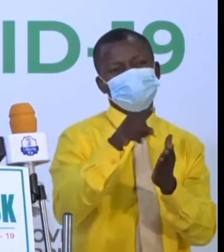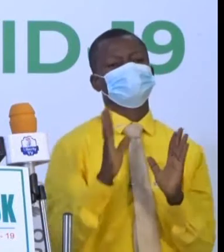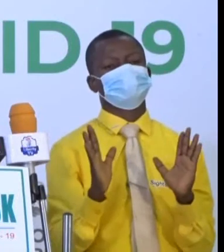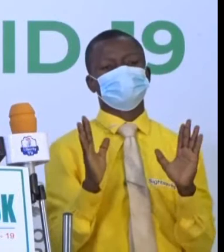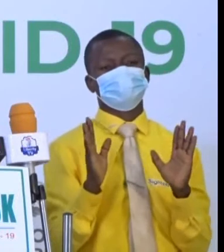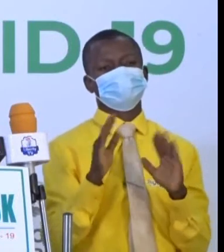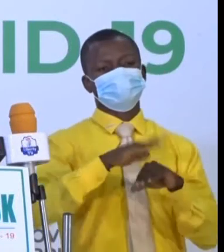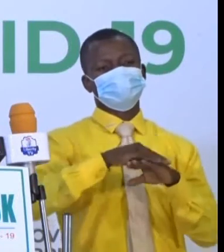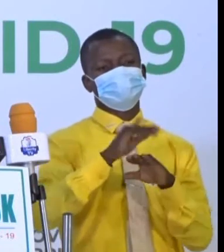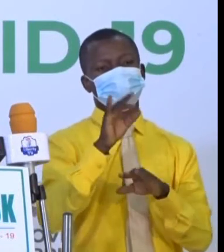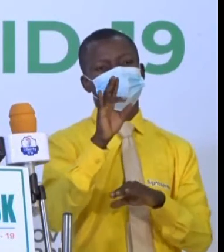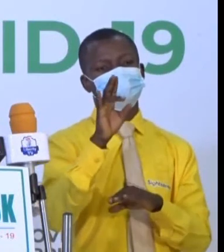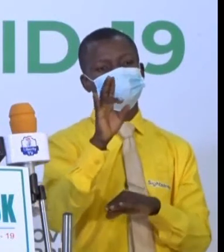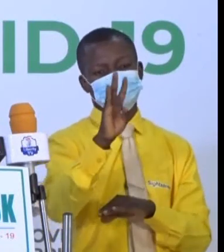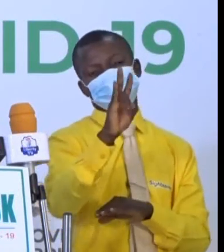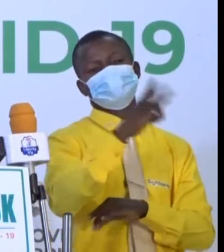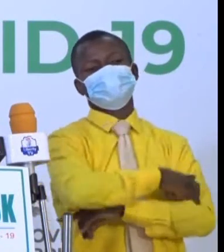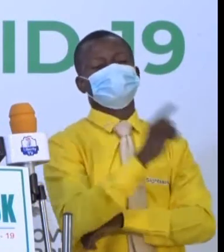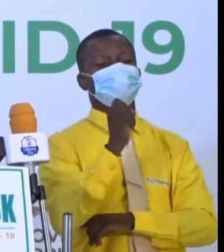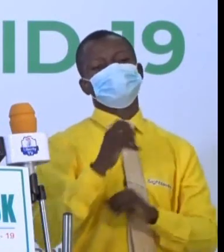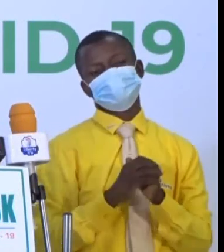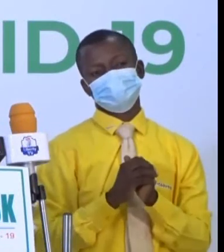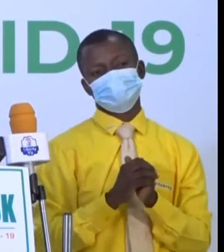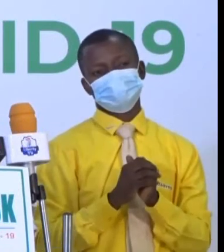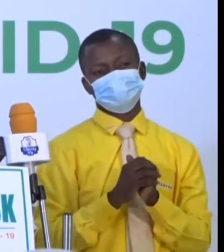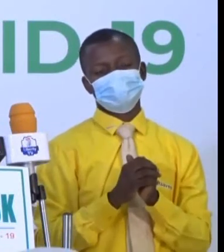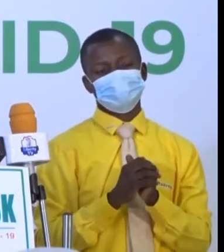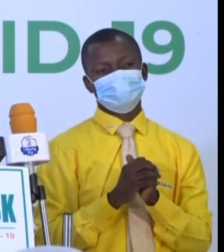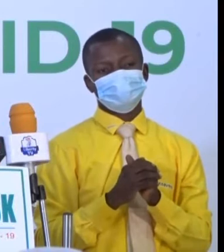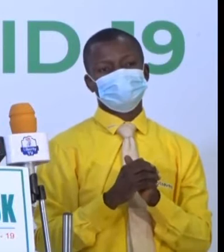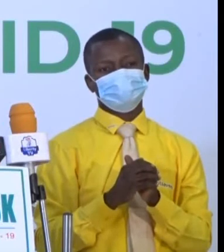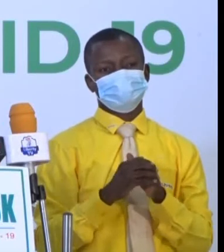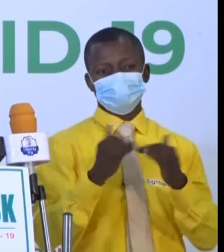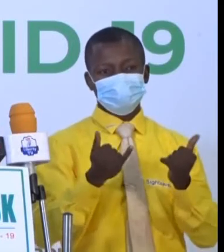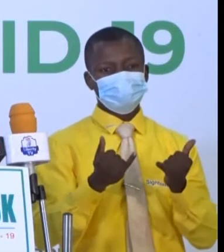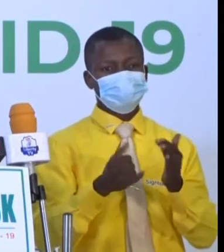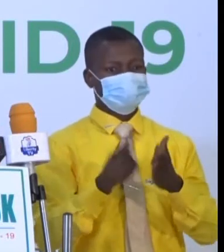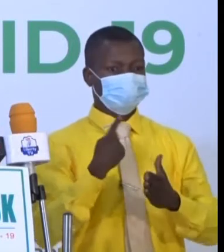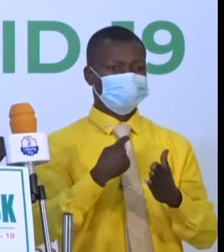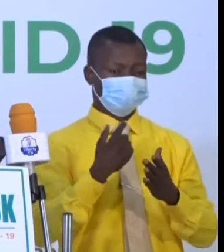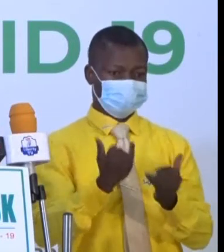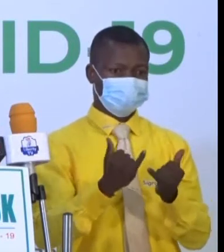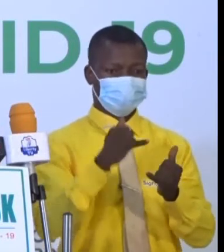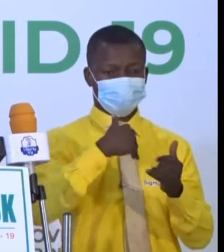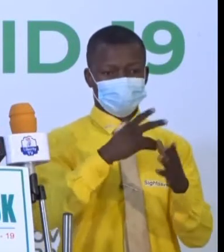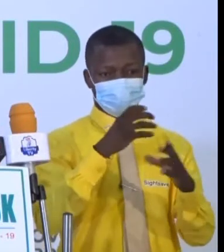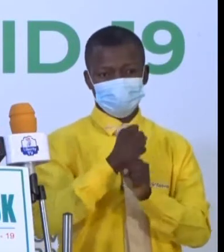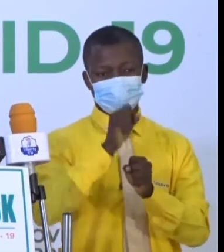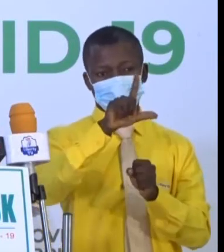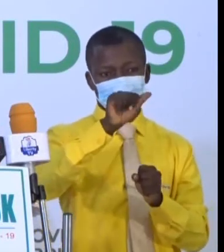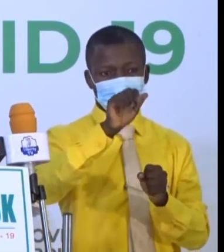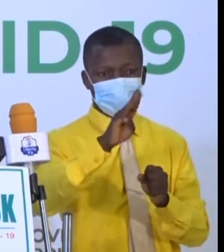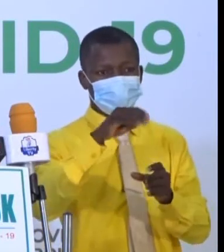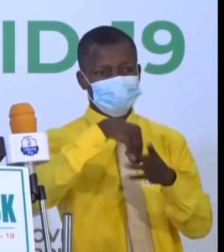on day 7. For the moment, we have laboratories across Abuja and Lagos only, but we've